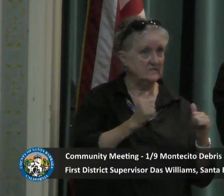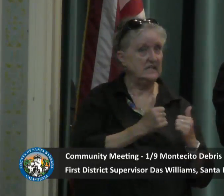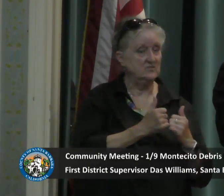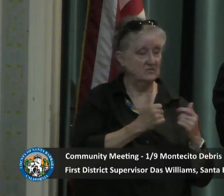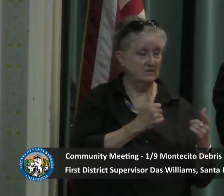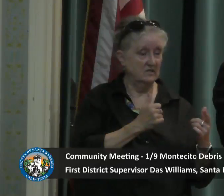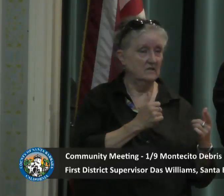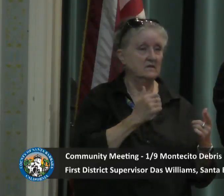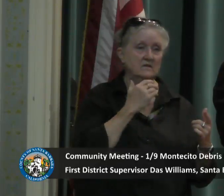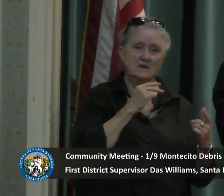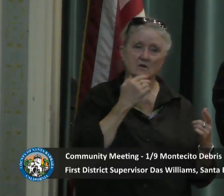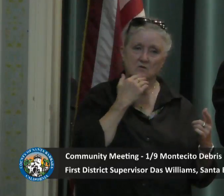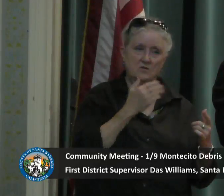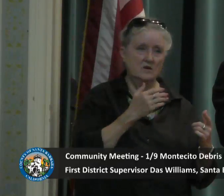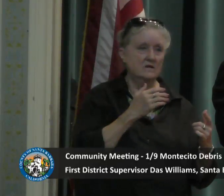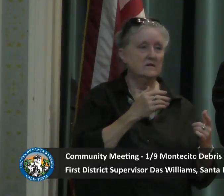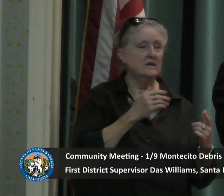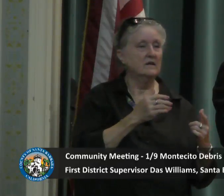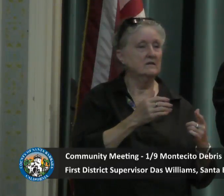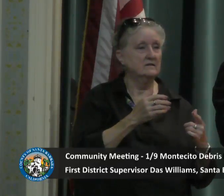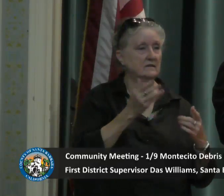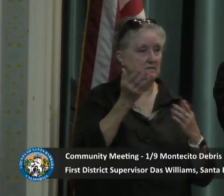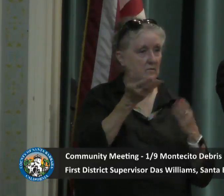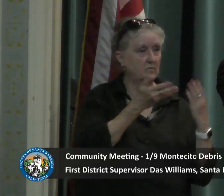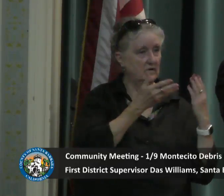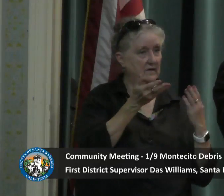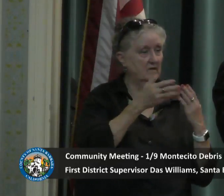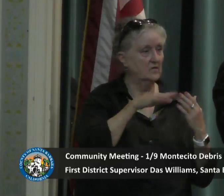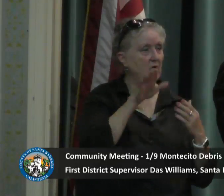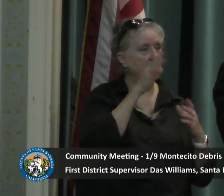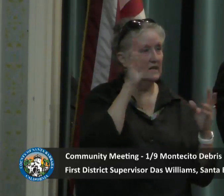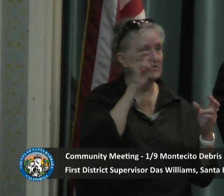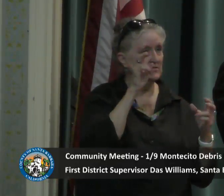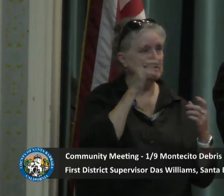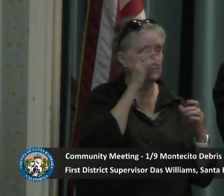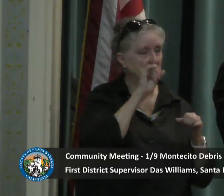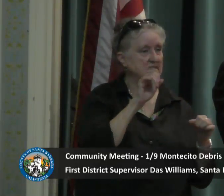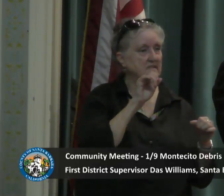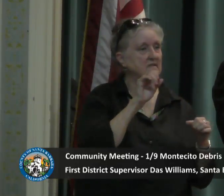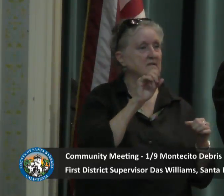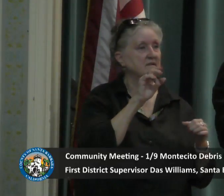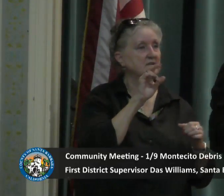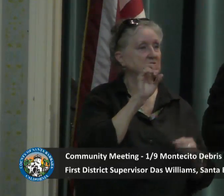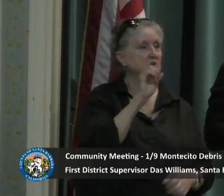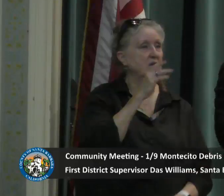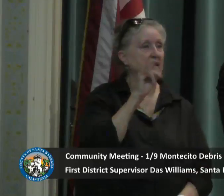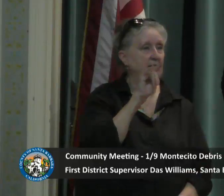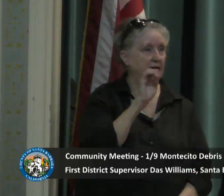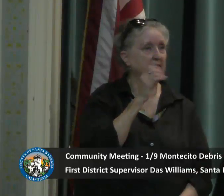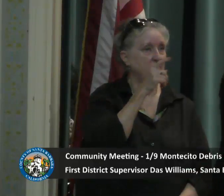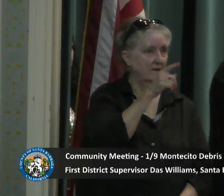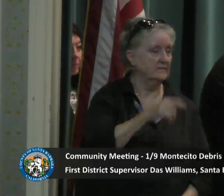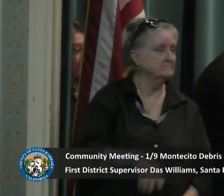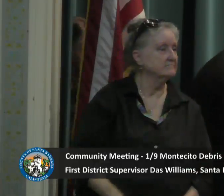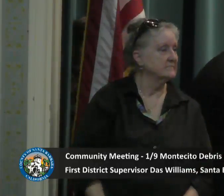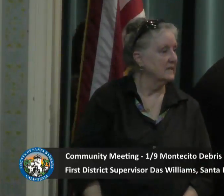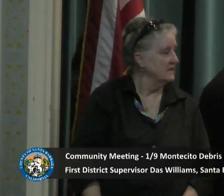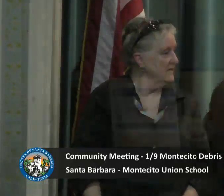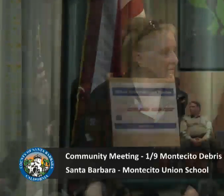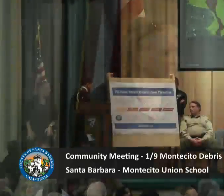at forwarding me your issues, and our president, Charlene Nagel's over there.